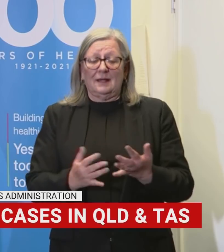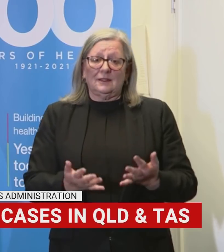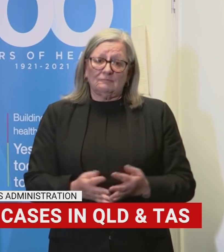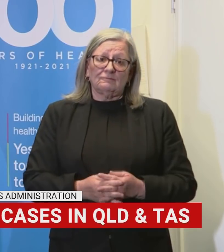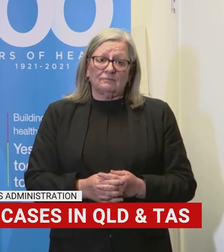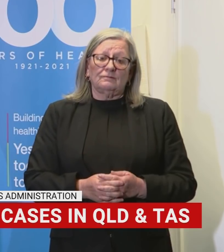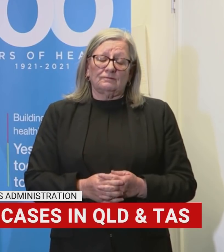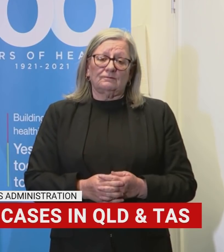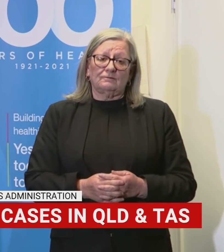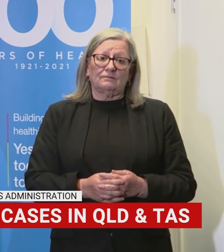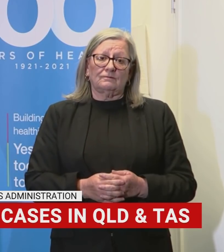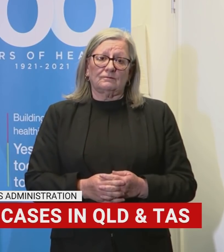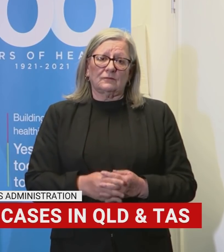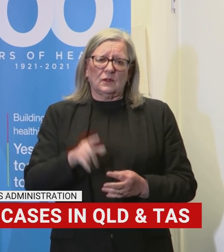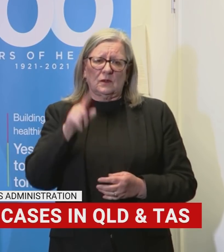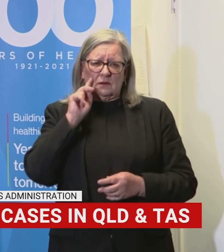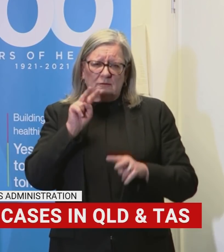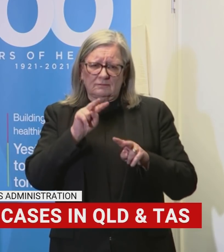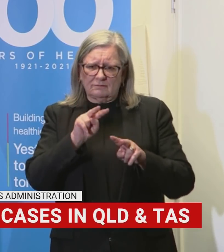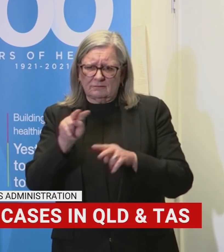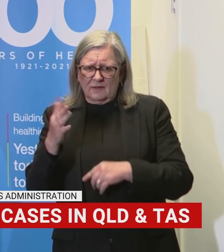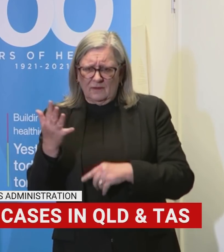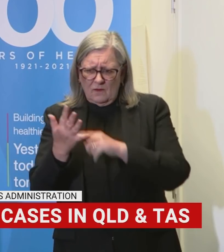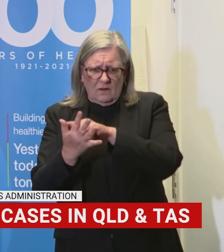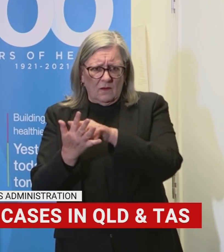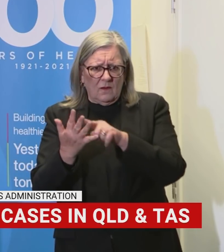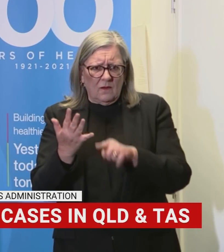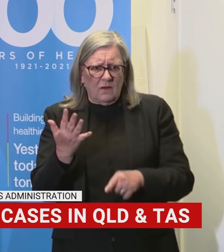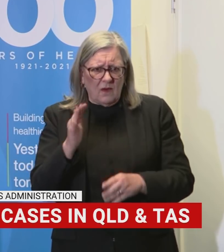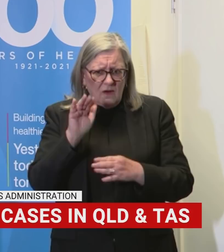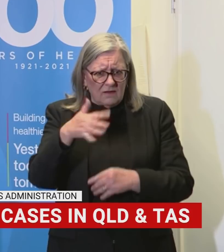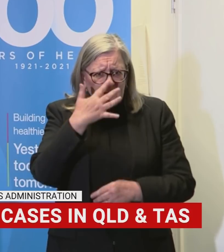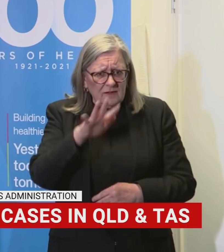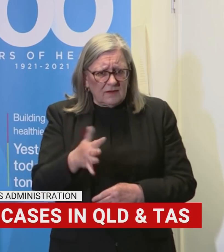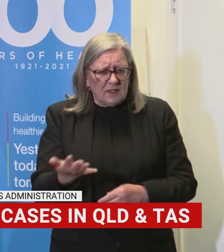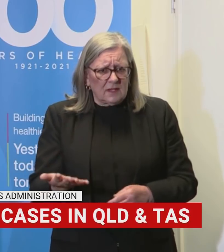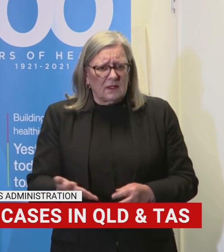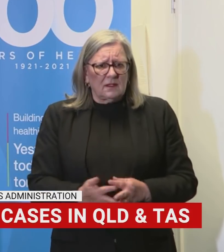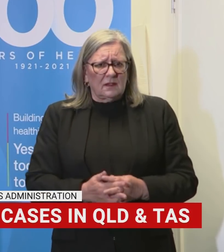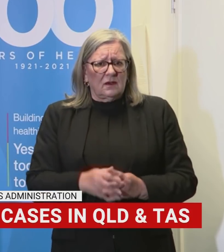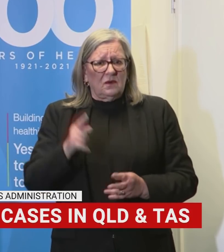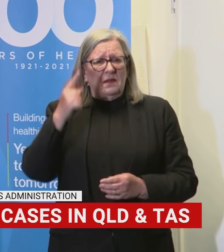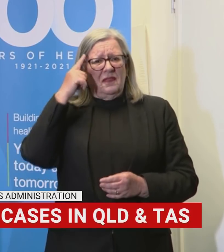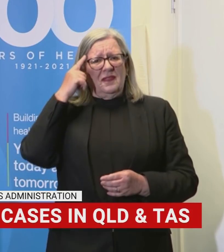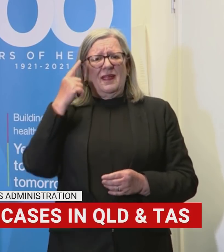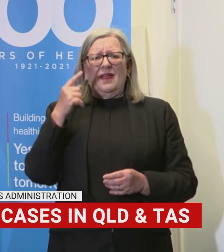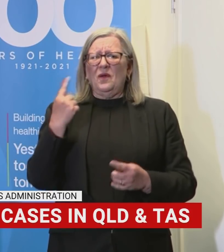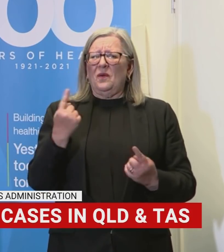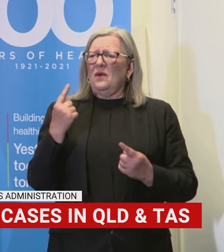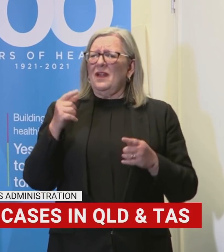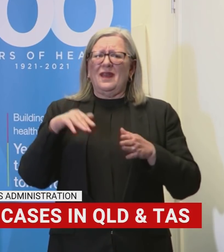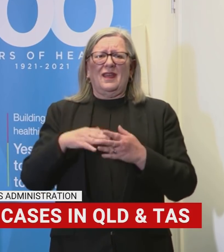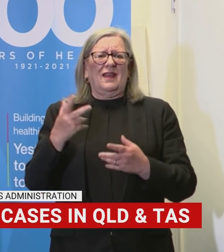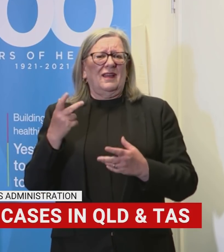of those people, one just, are over 50. But if you stop back and think about who is now getting the AstraZeneca